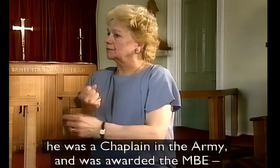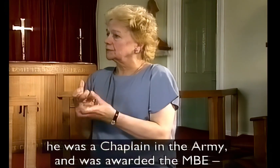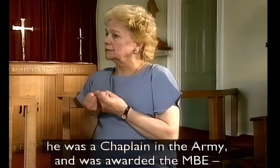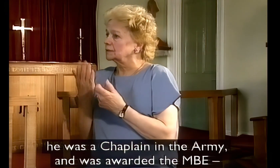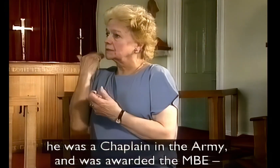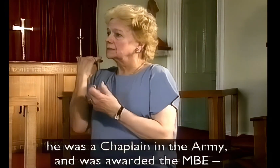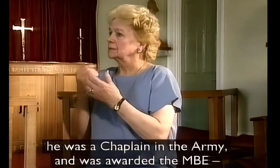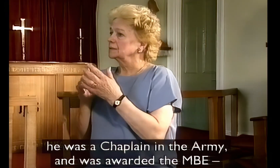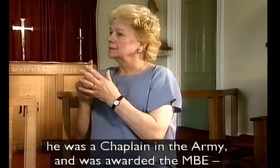medal.